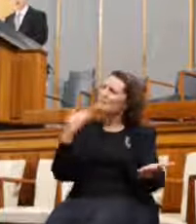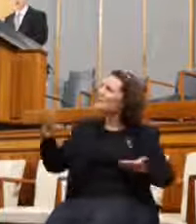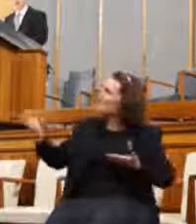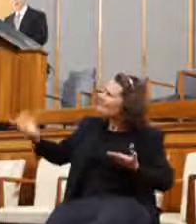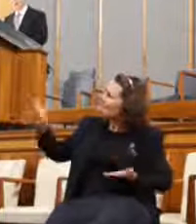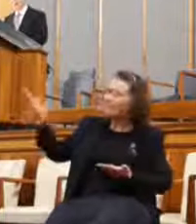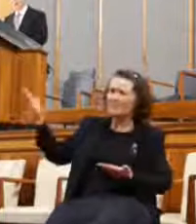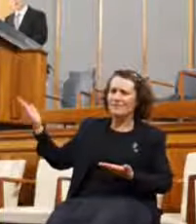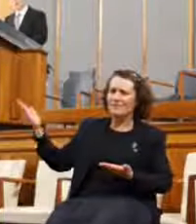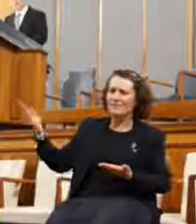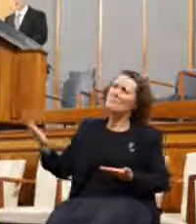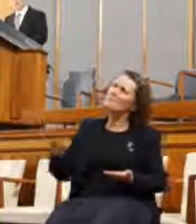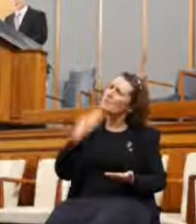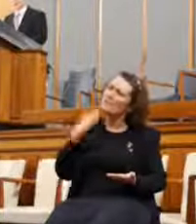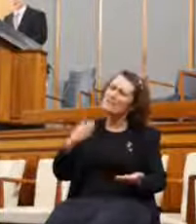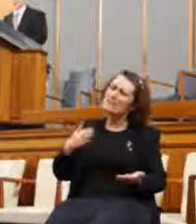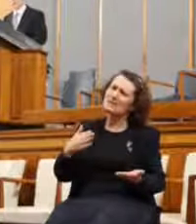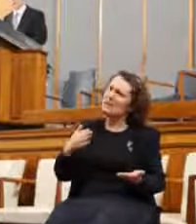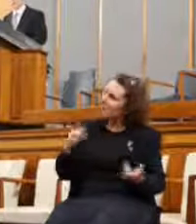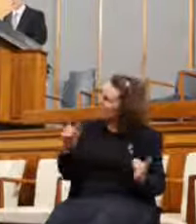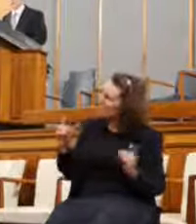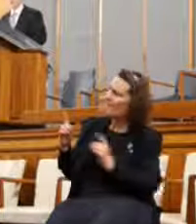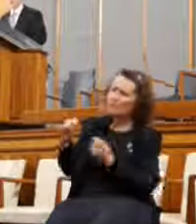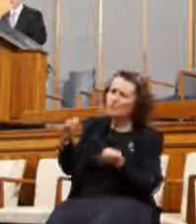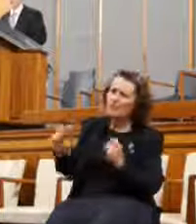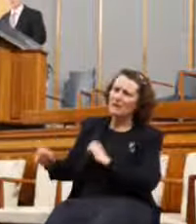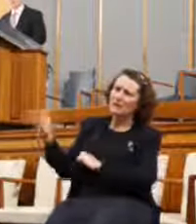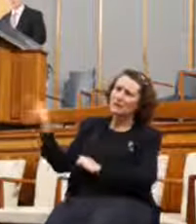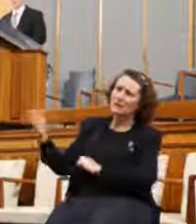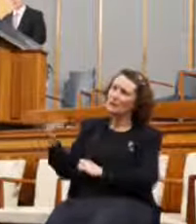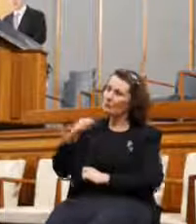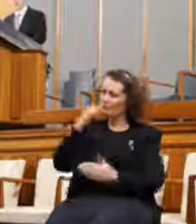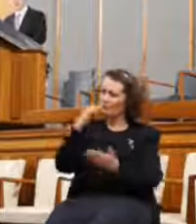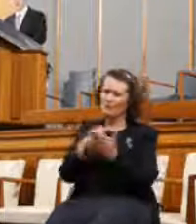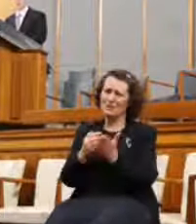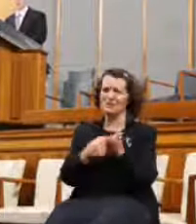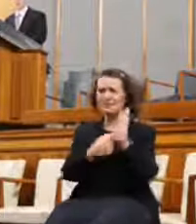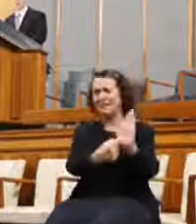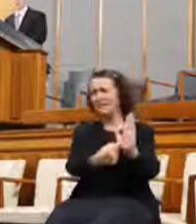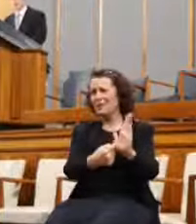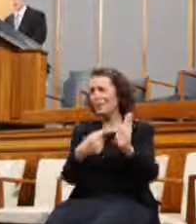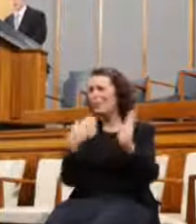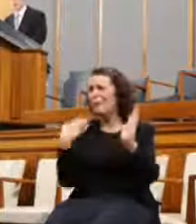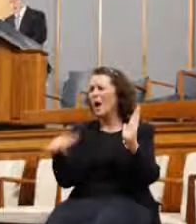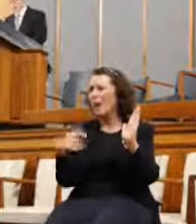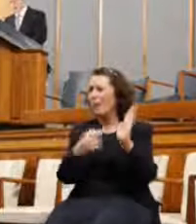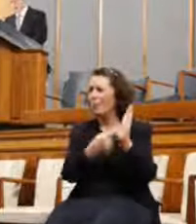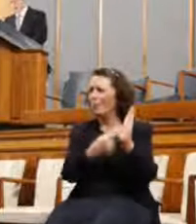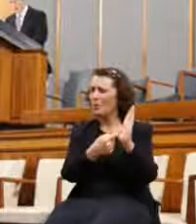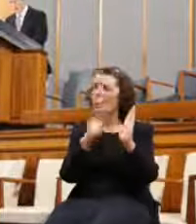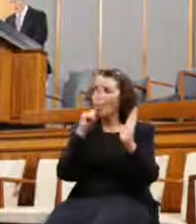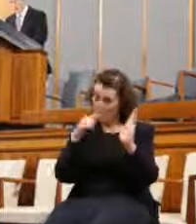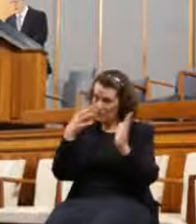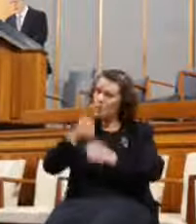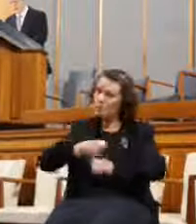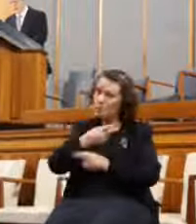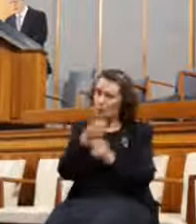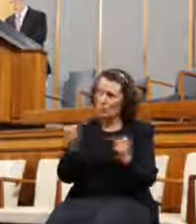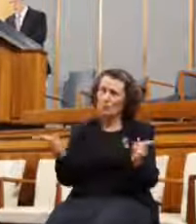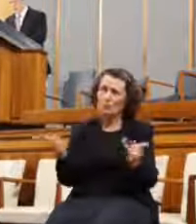Come in repentance. The promises of God are so great that he will certainly receive you and forgive